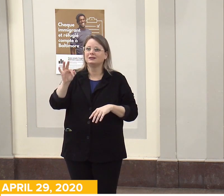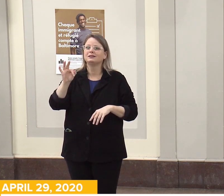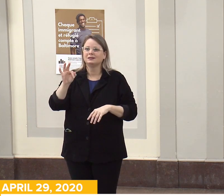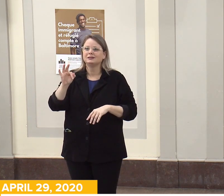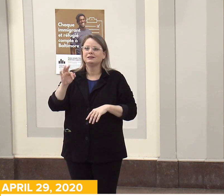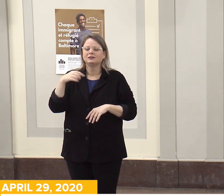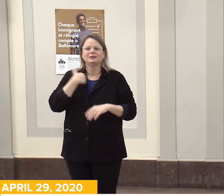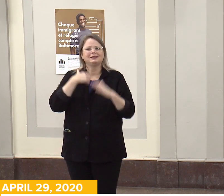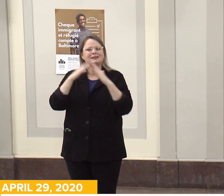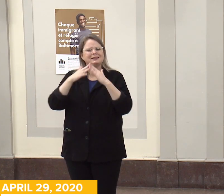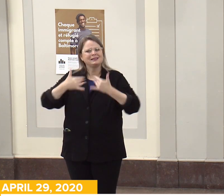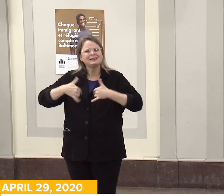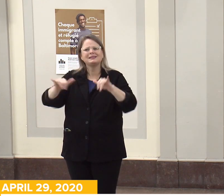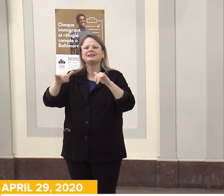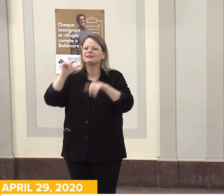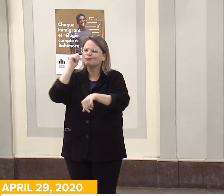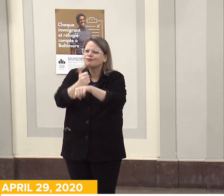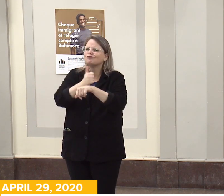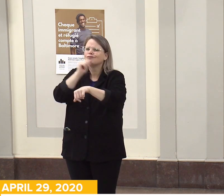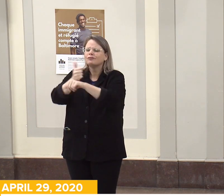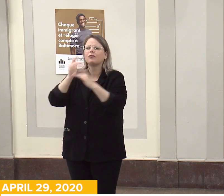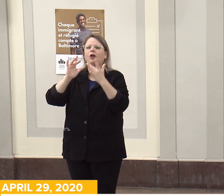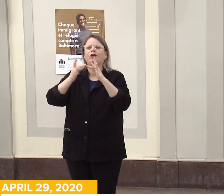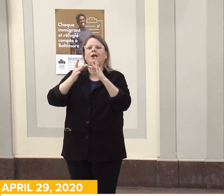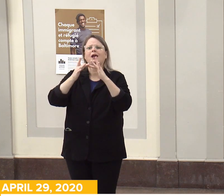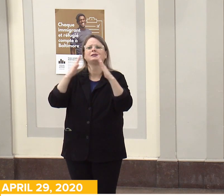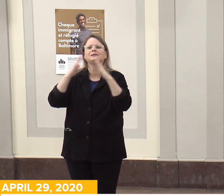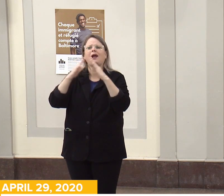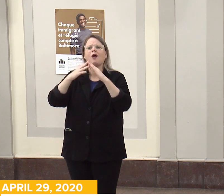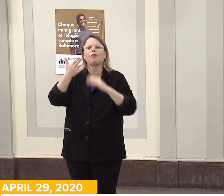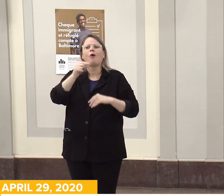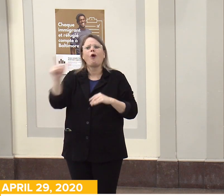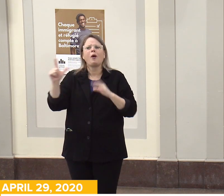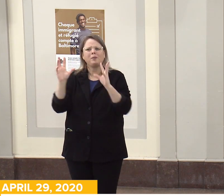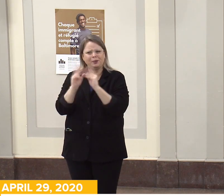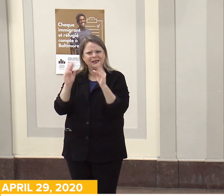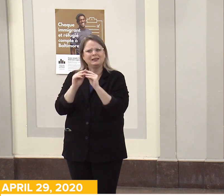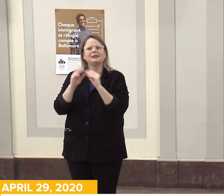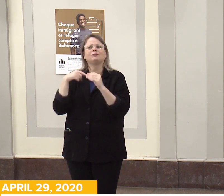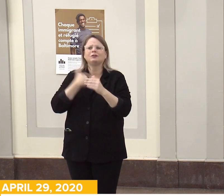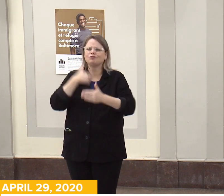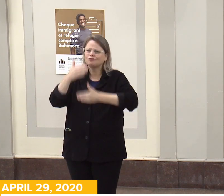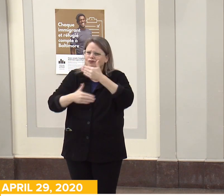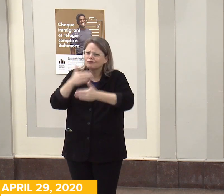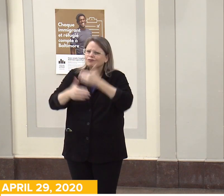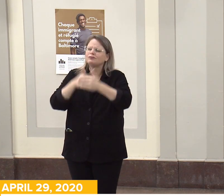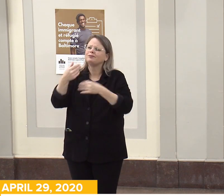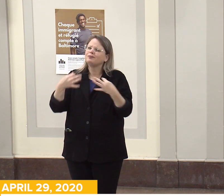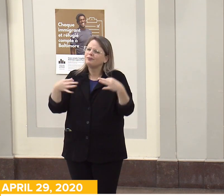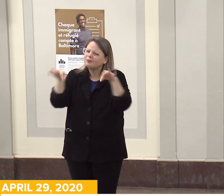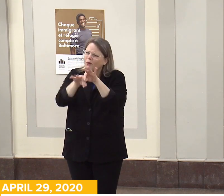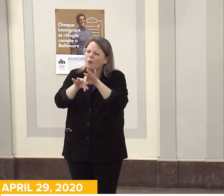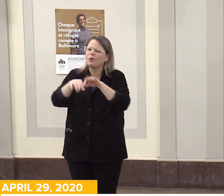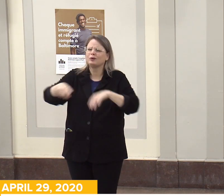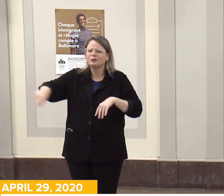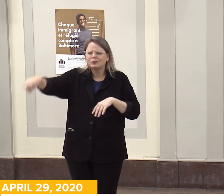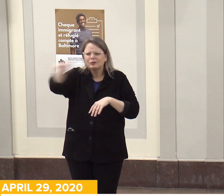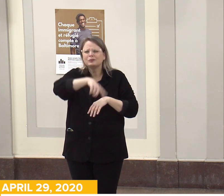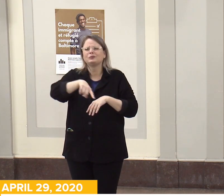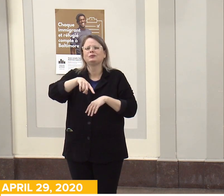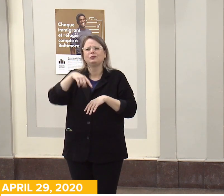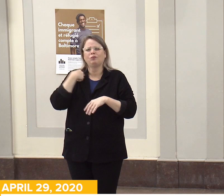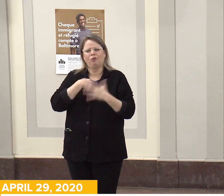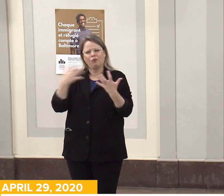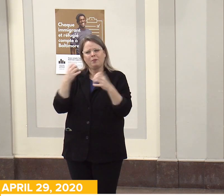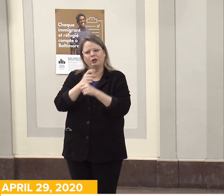halls, conveying the importance of completing the 2020 census to hundreds of city residents.